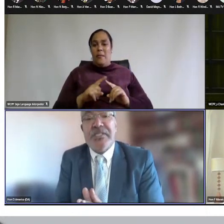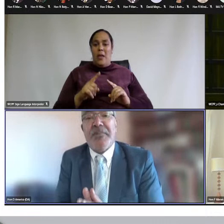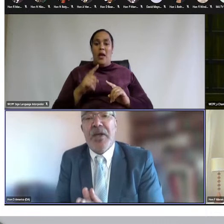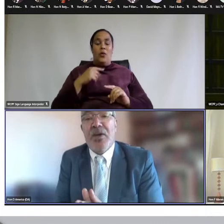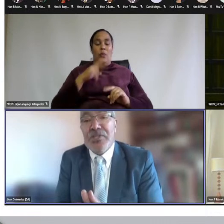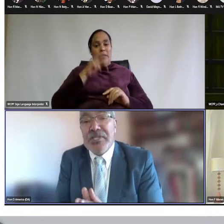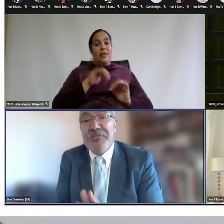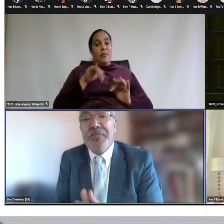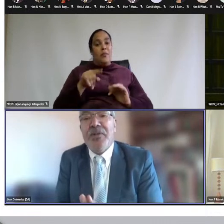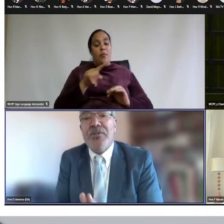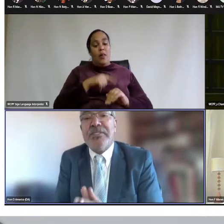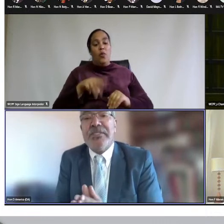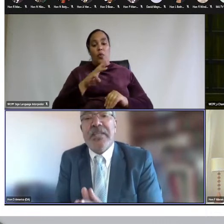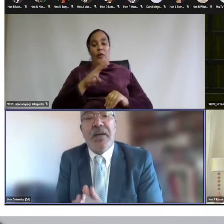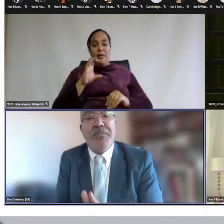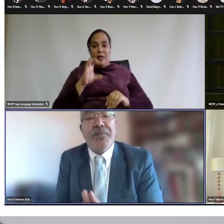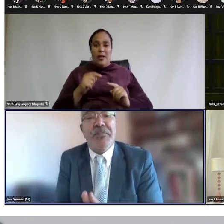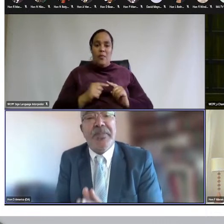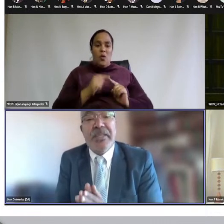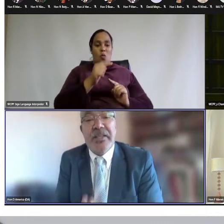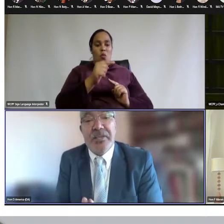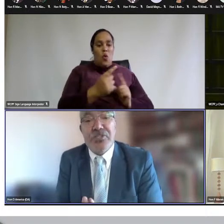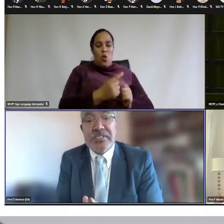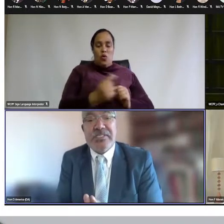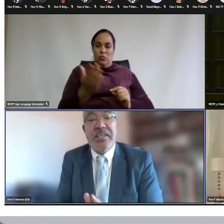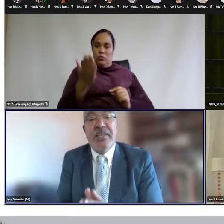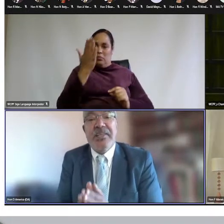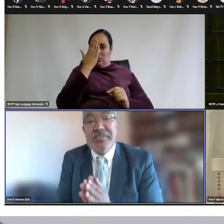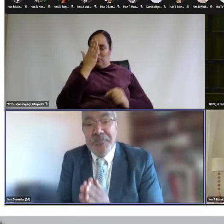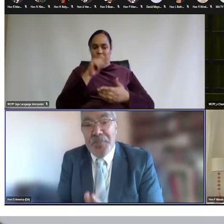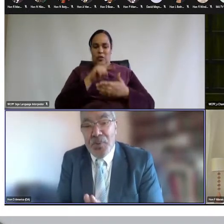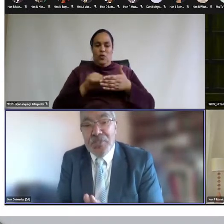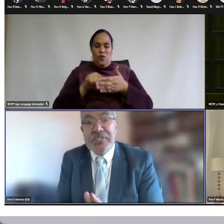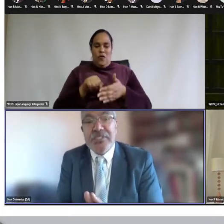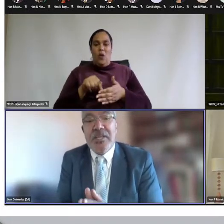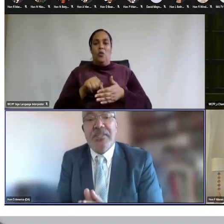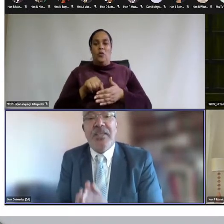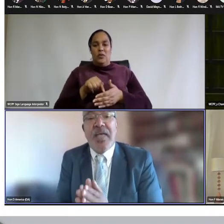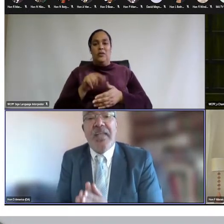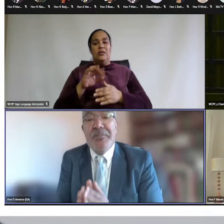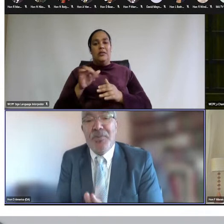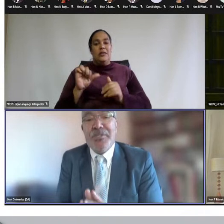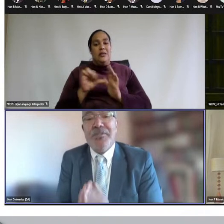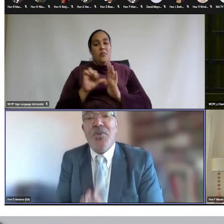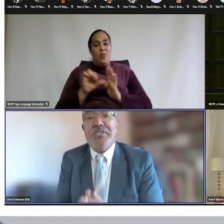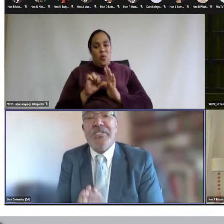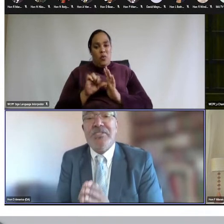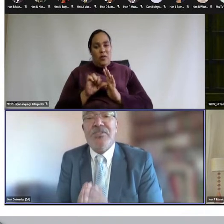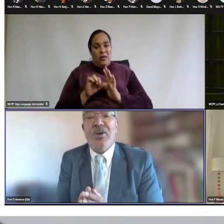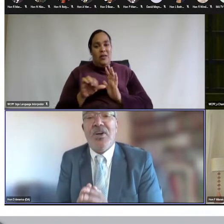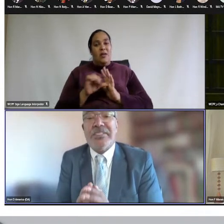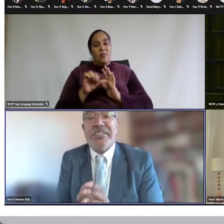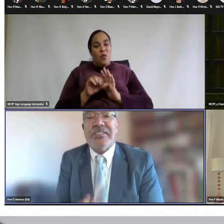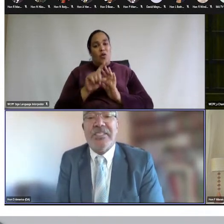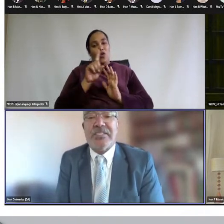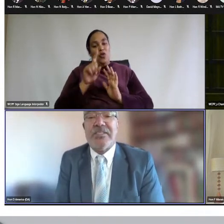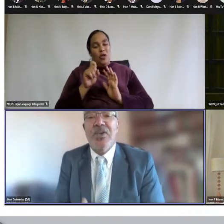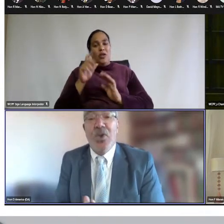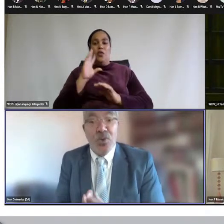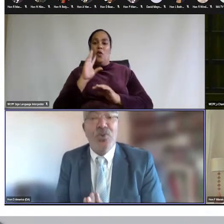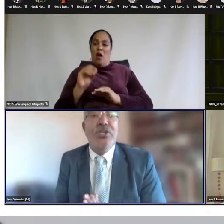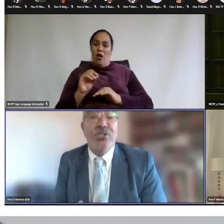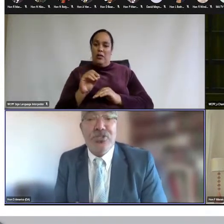the Western Cape go to the polls in the upcoming elections, it is an important question to ask is